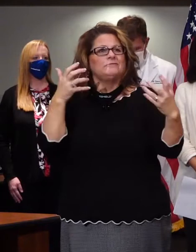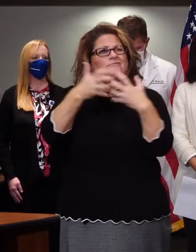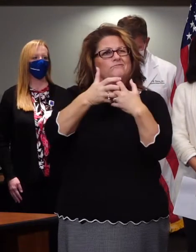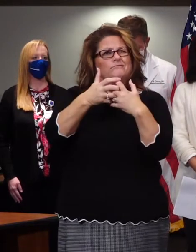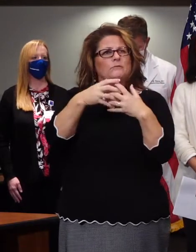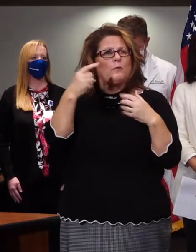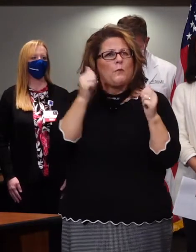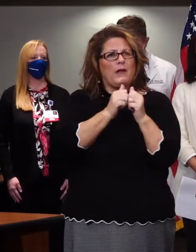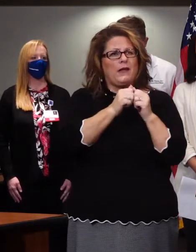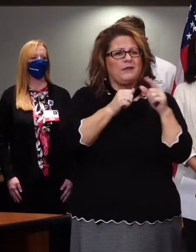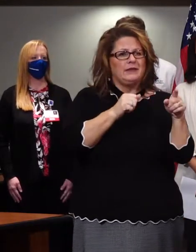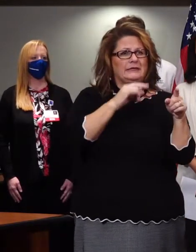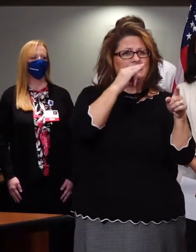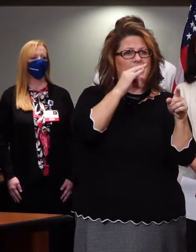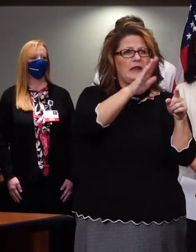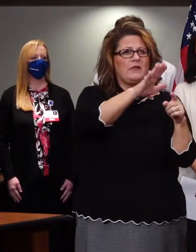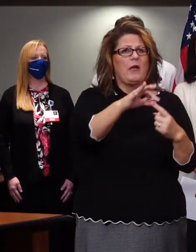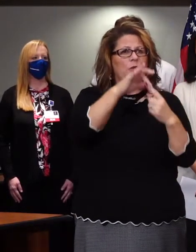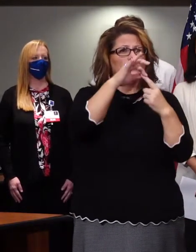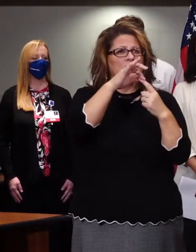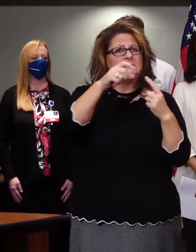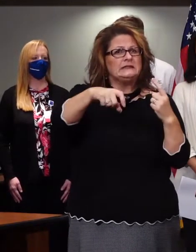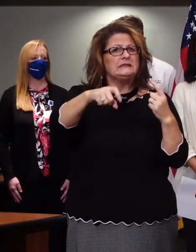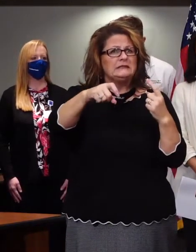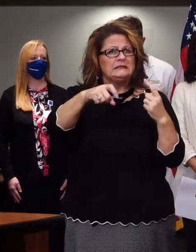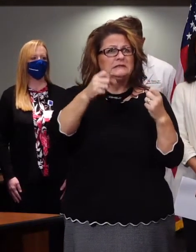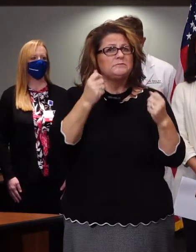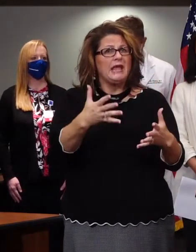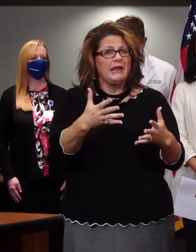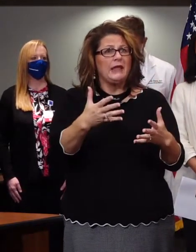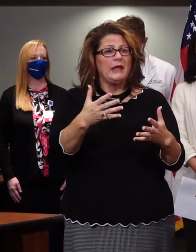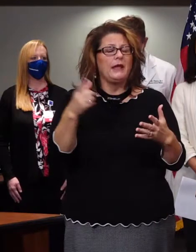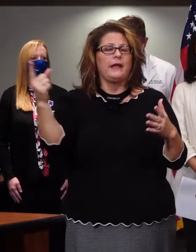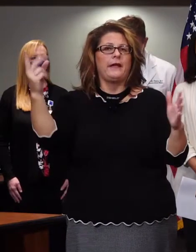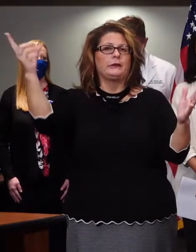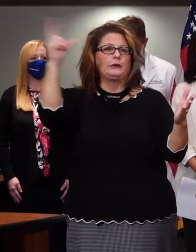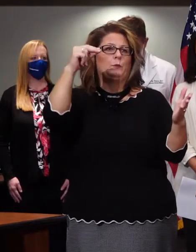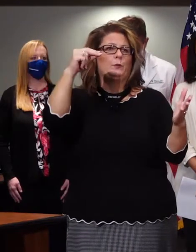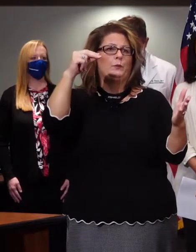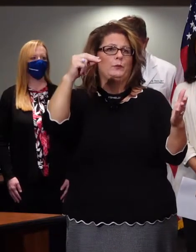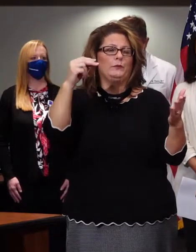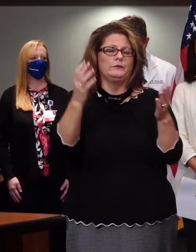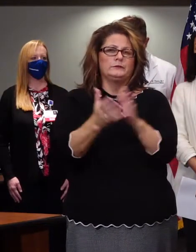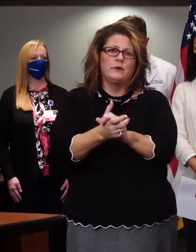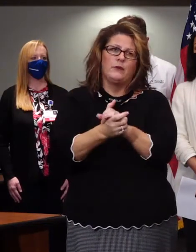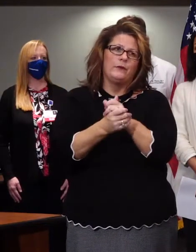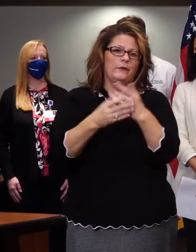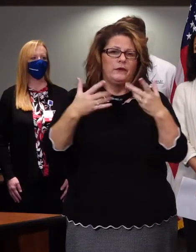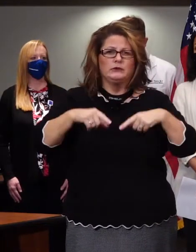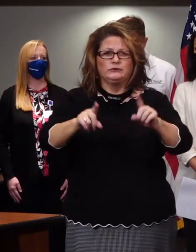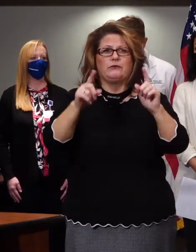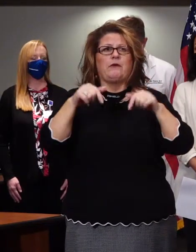the child's unique needs, and there are a lot of those. During this pandemic, with so much uncertainty and